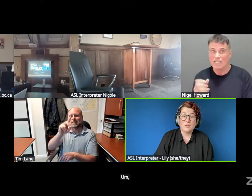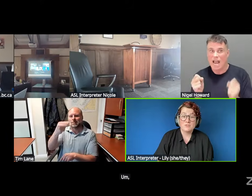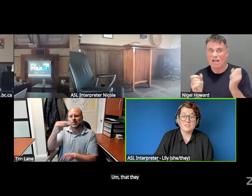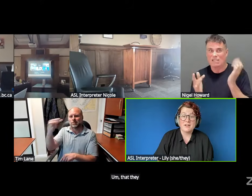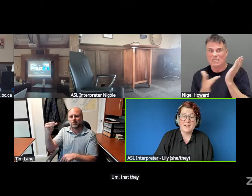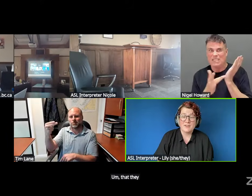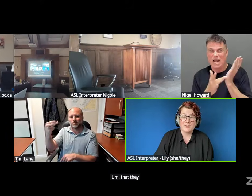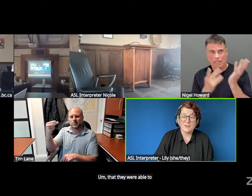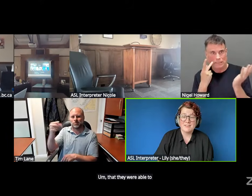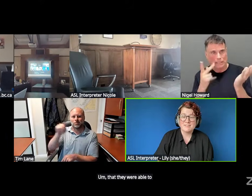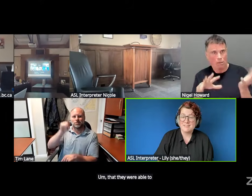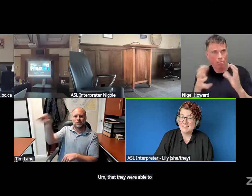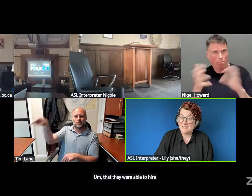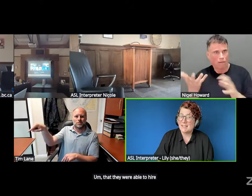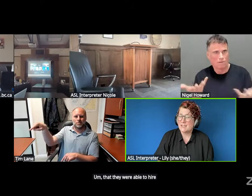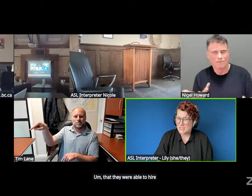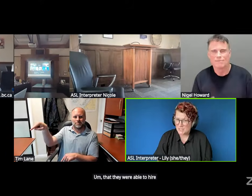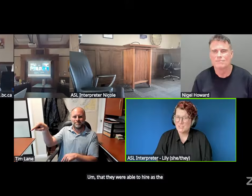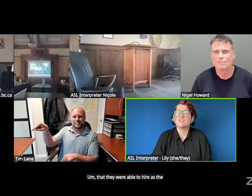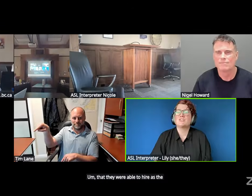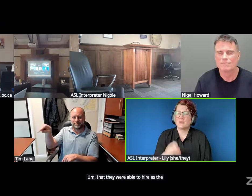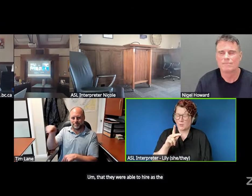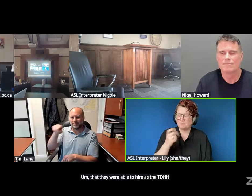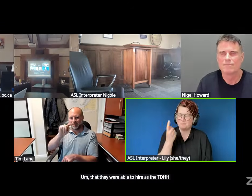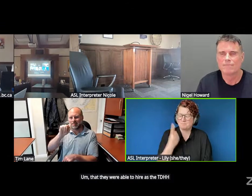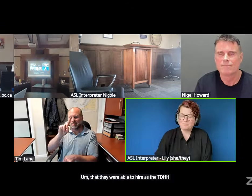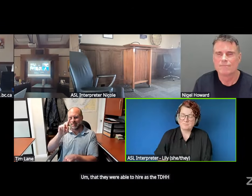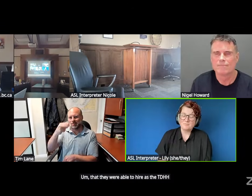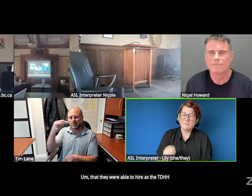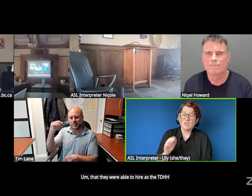That they were able to hire as the TDHH